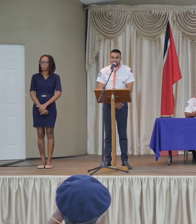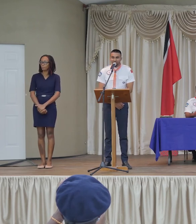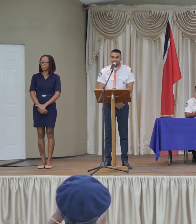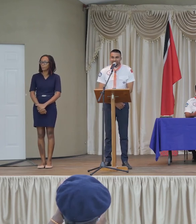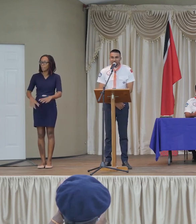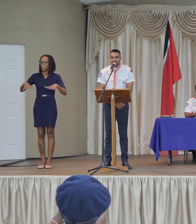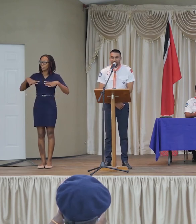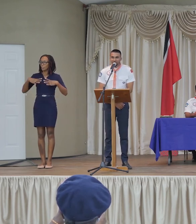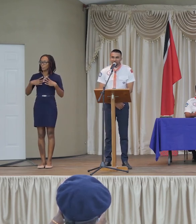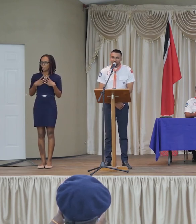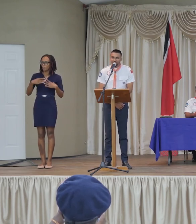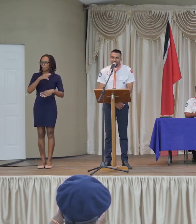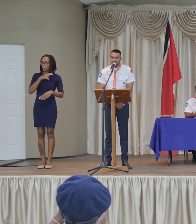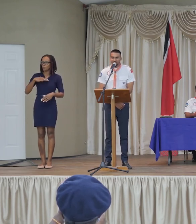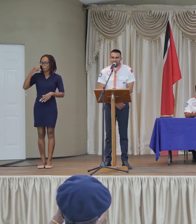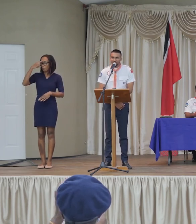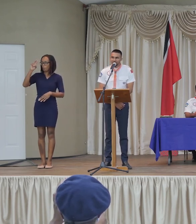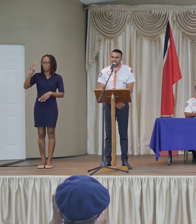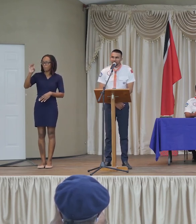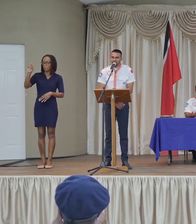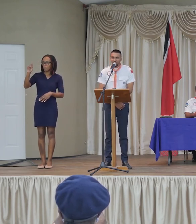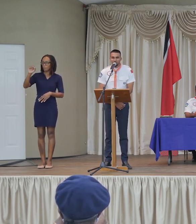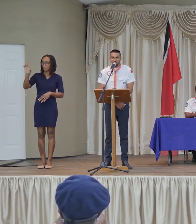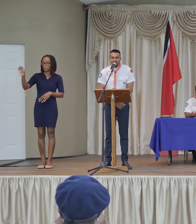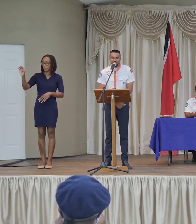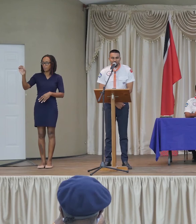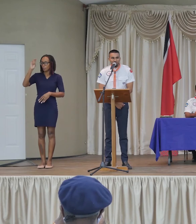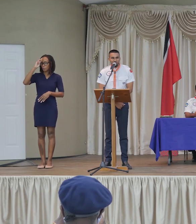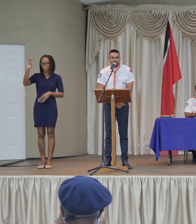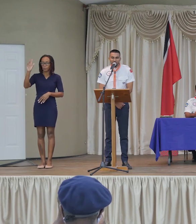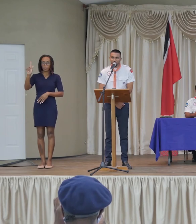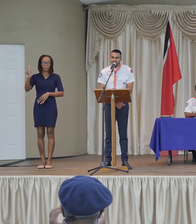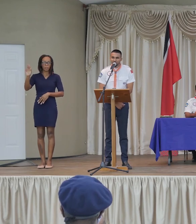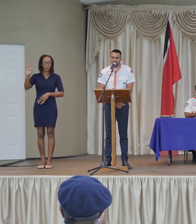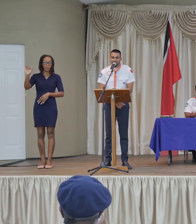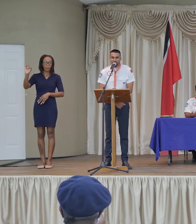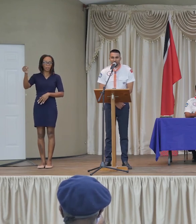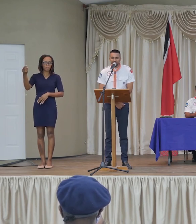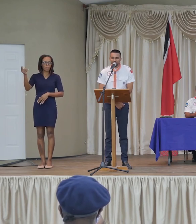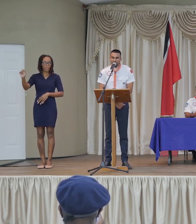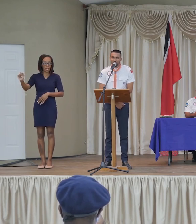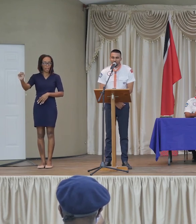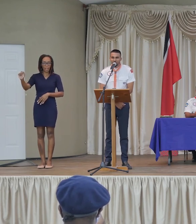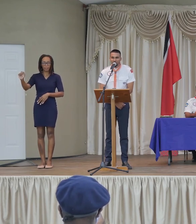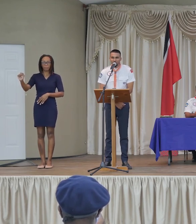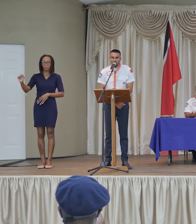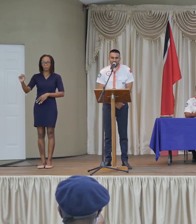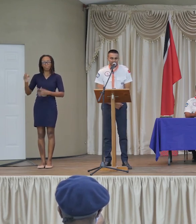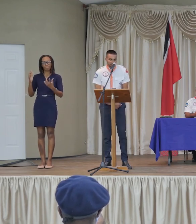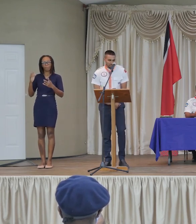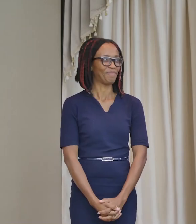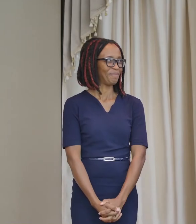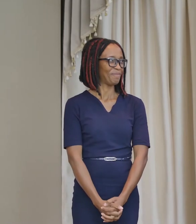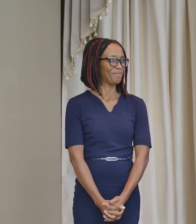our headquarters commissioner for Venture Scouts, Mr. Krishan Pumila, who will take over for the presentation of some